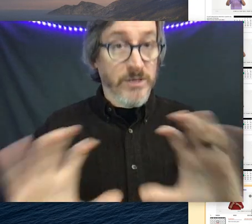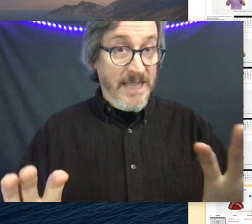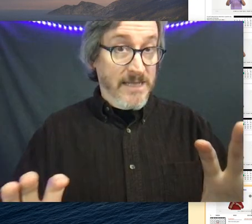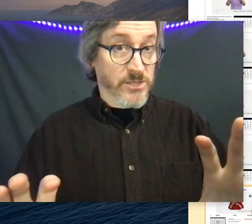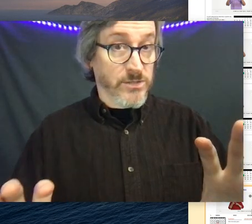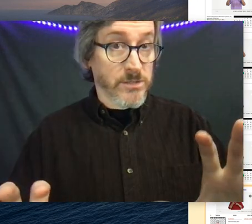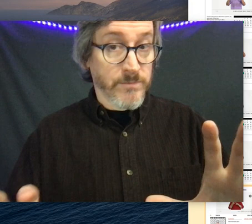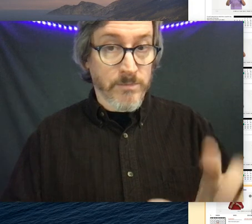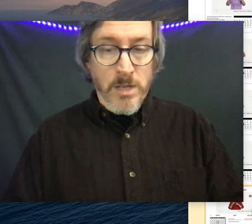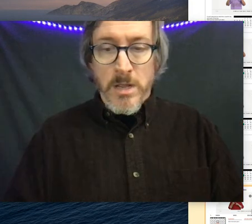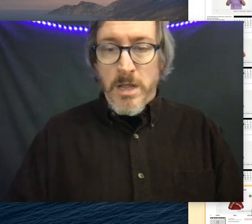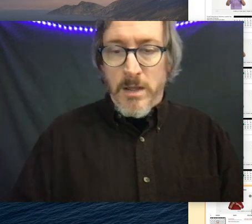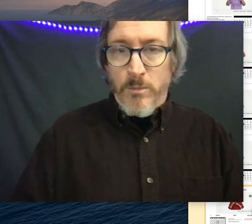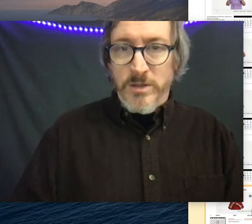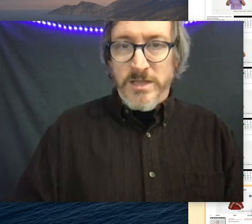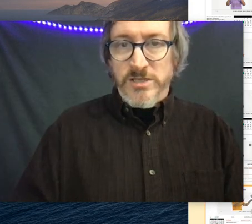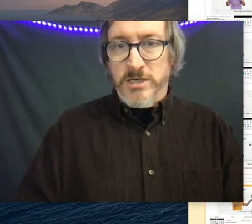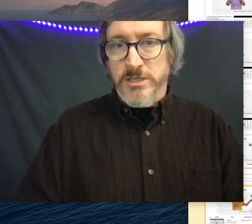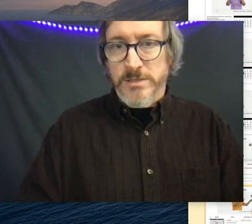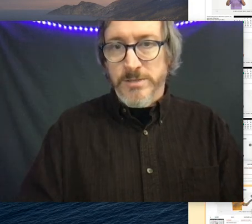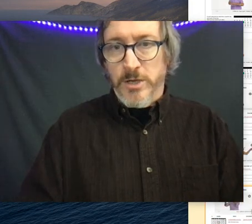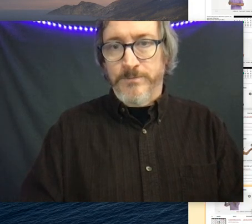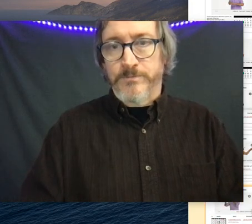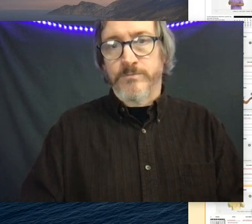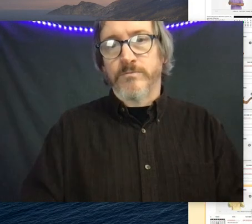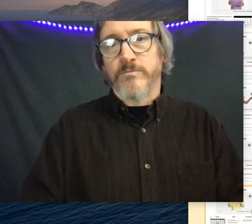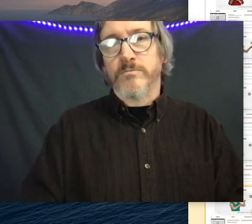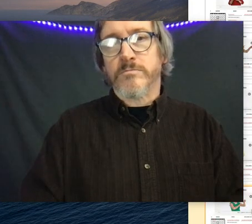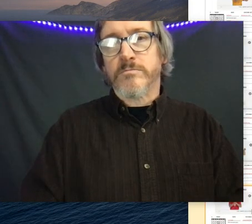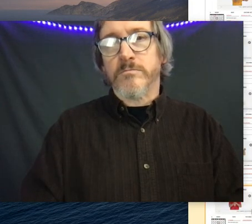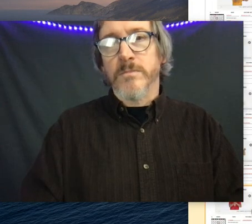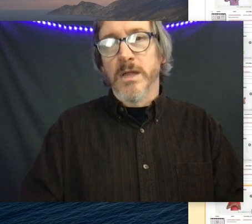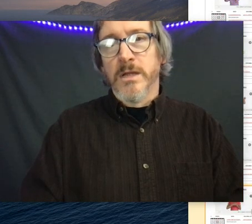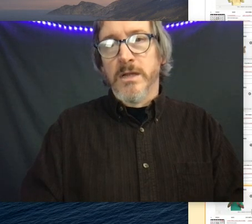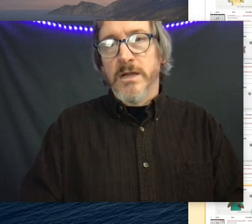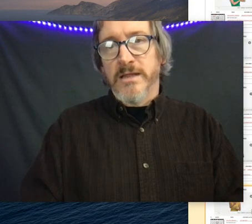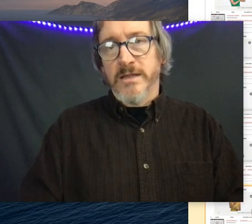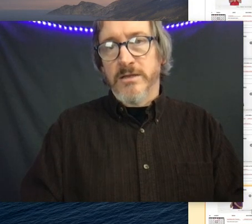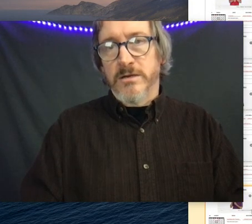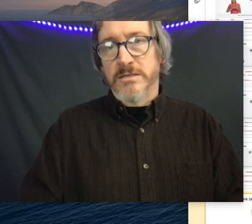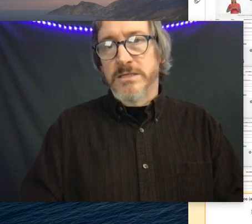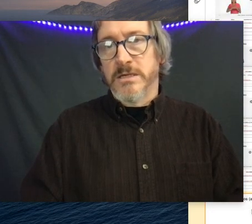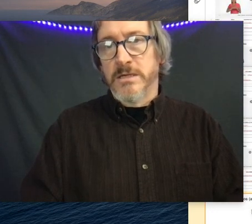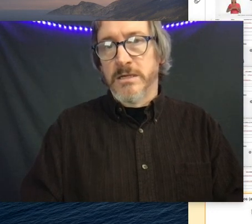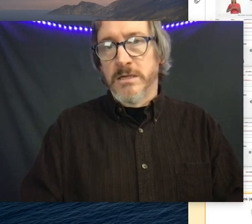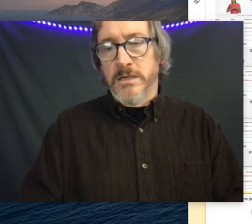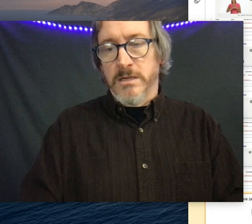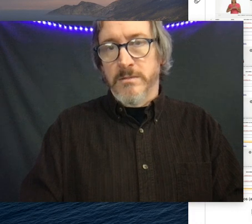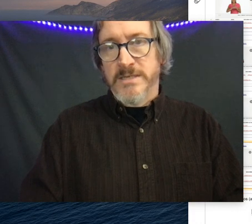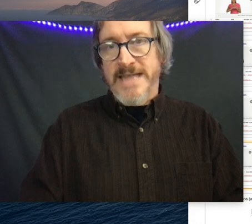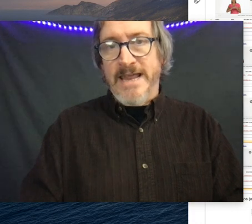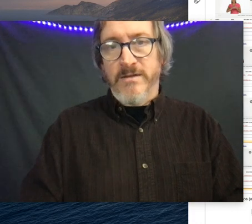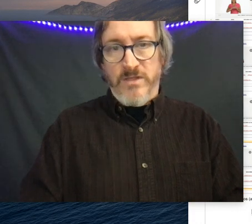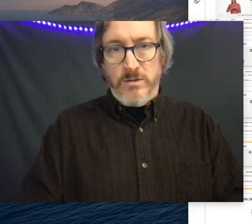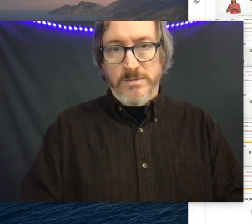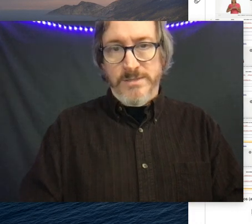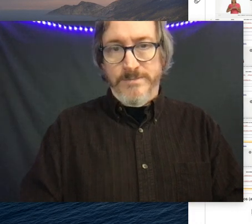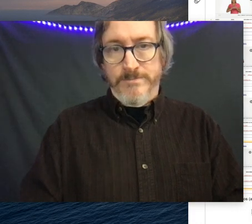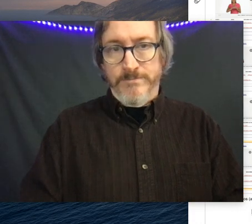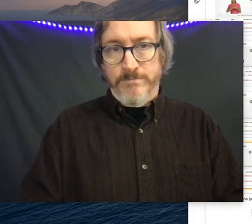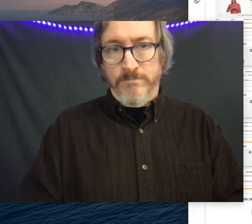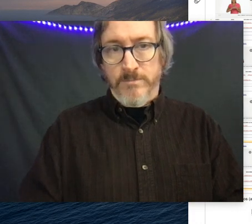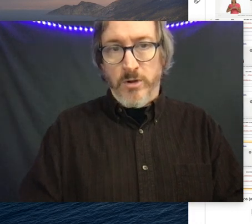slide, put the answers with instructions. So I think there's 10 of